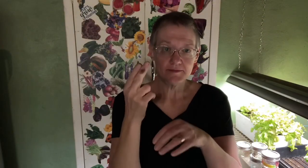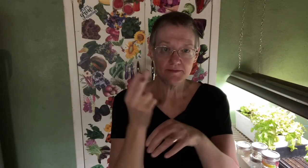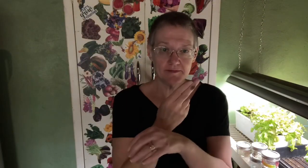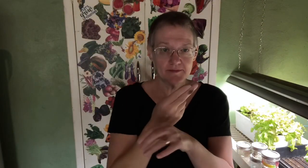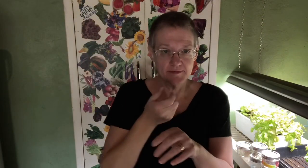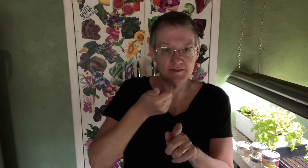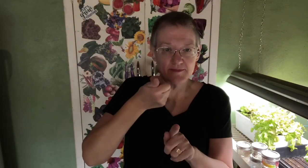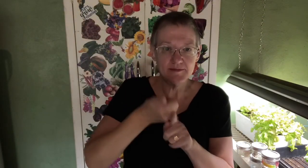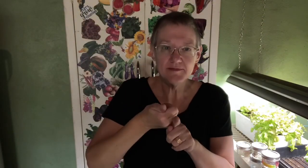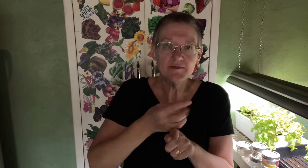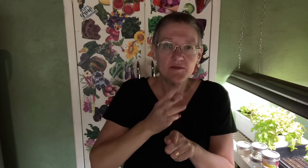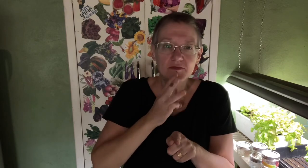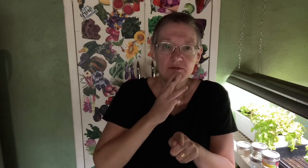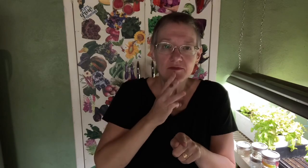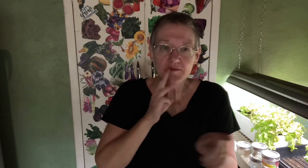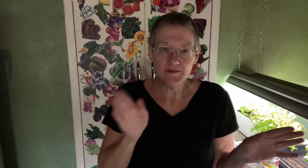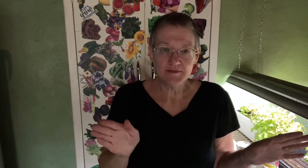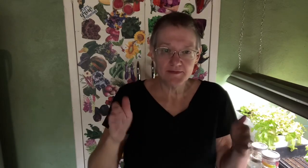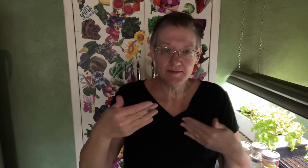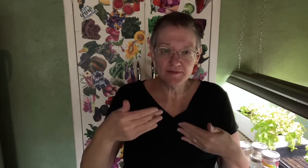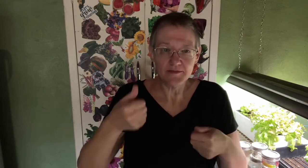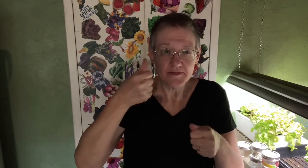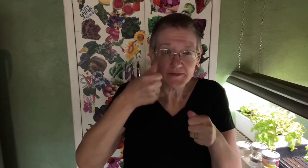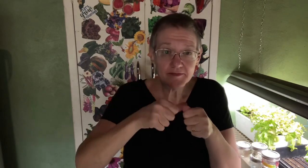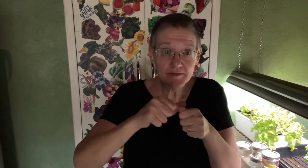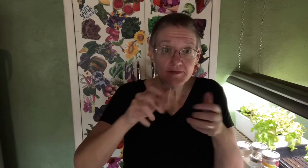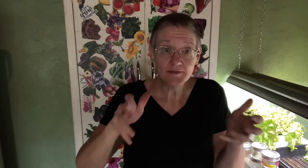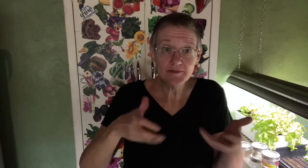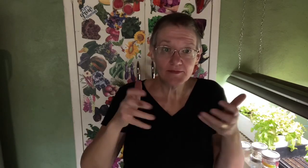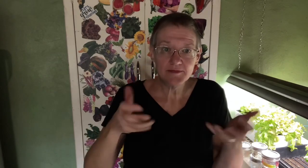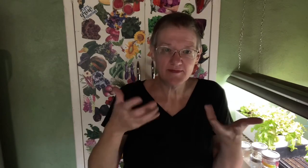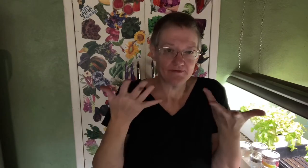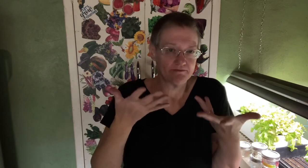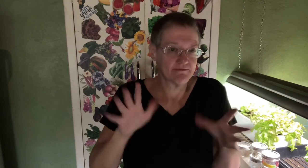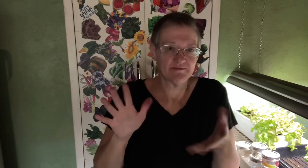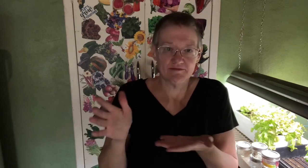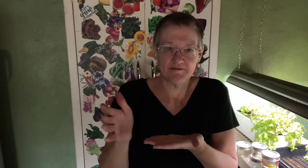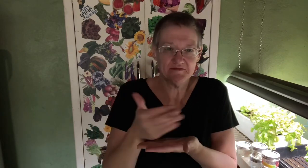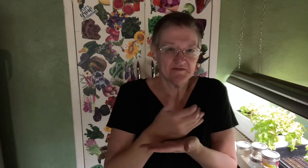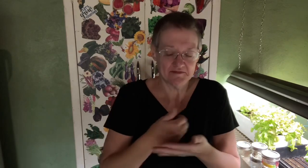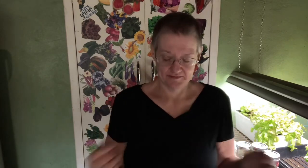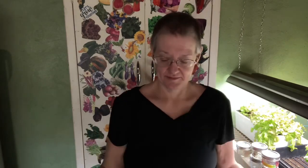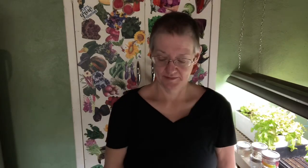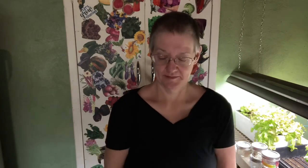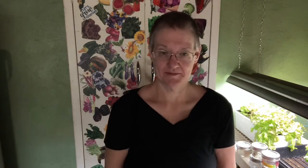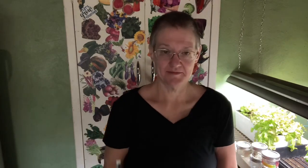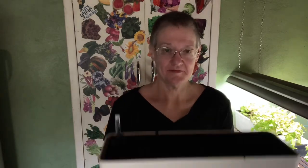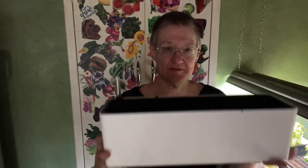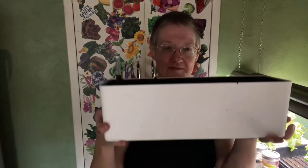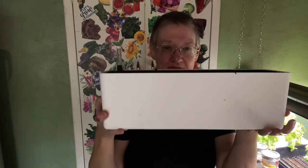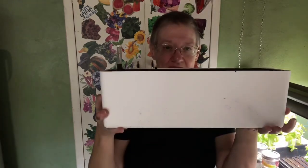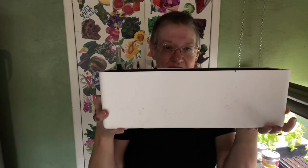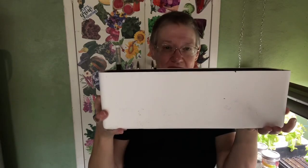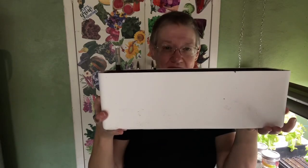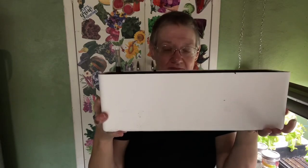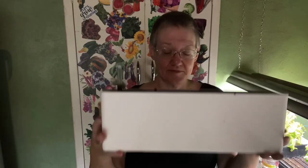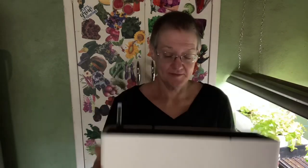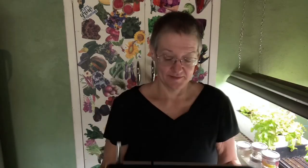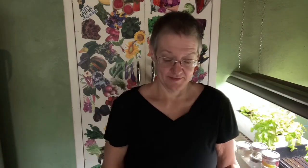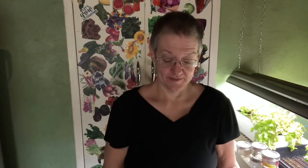Now for the beets, I'm going to use that self-watering planter that I bought. Remember, we've already harvested the lettuce out